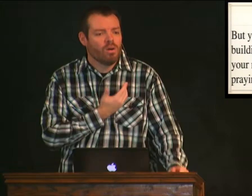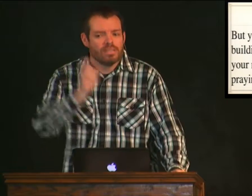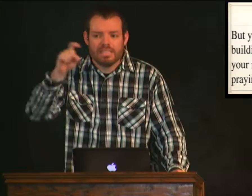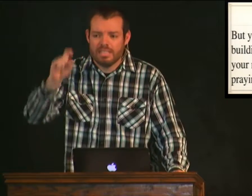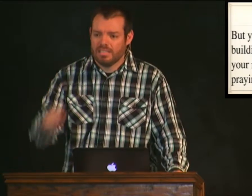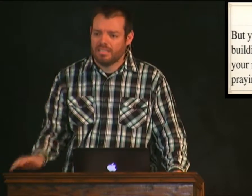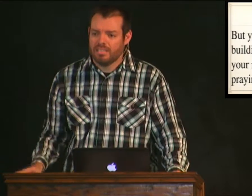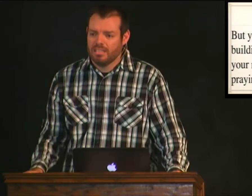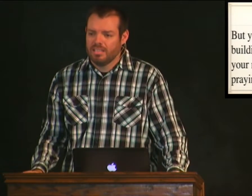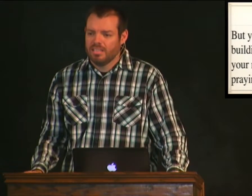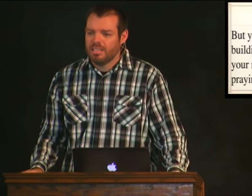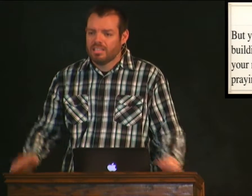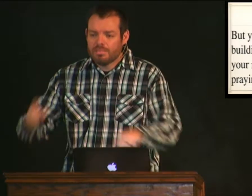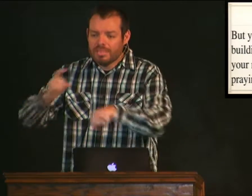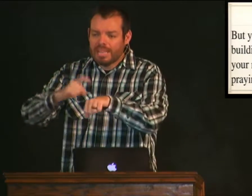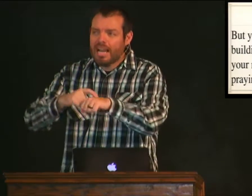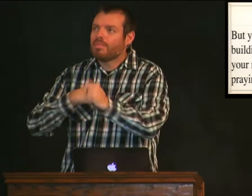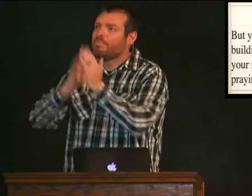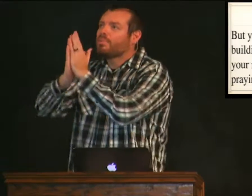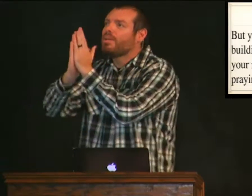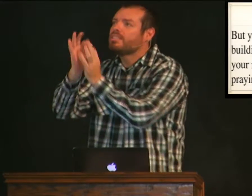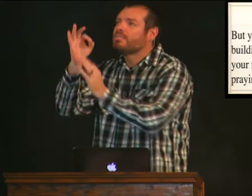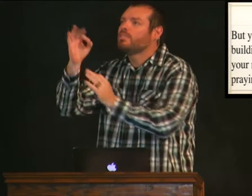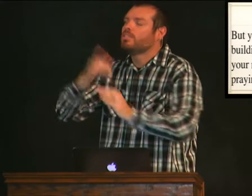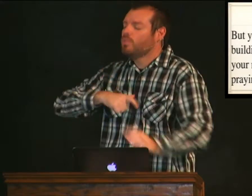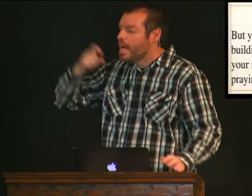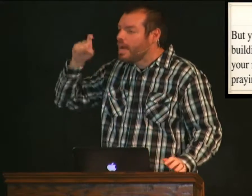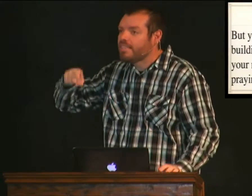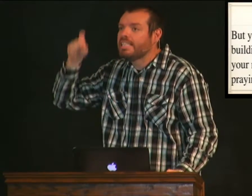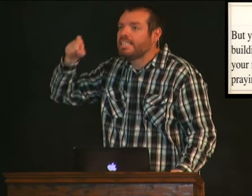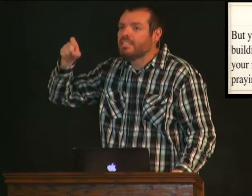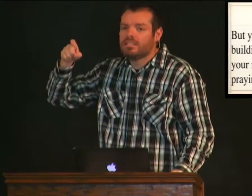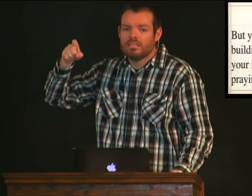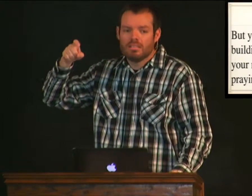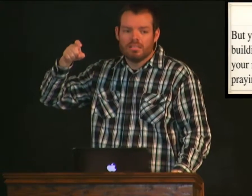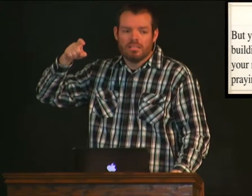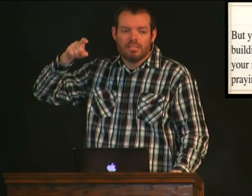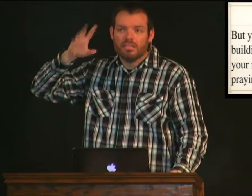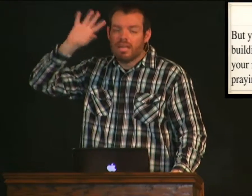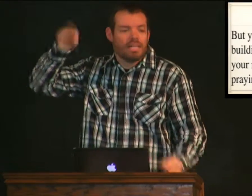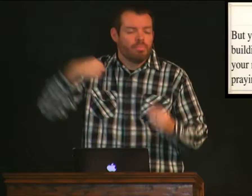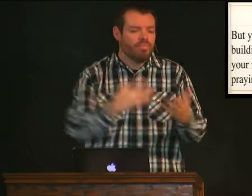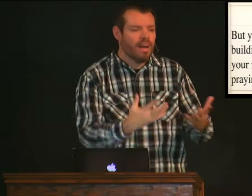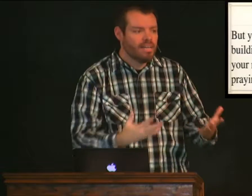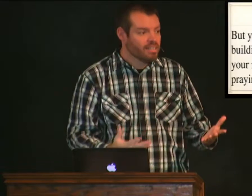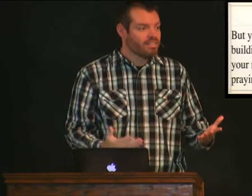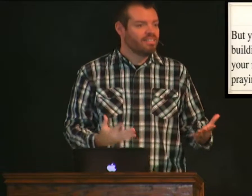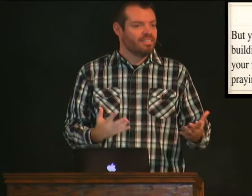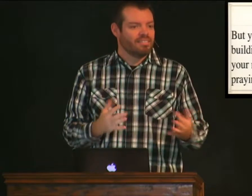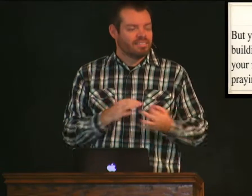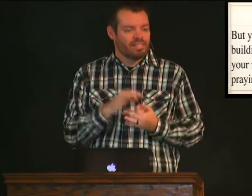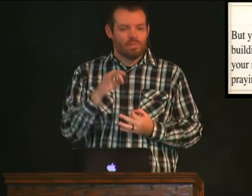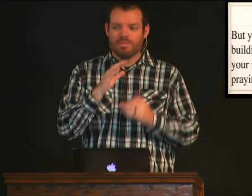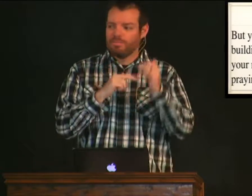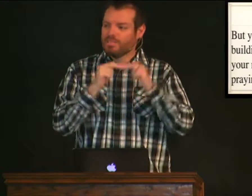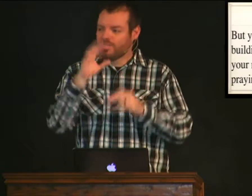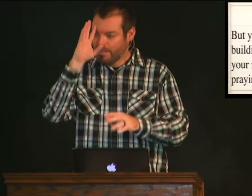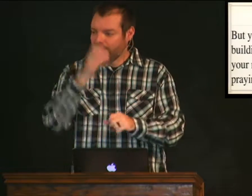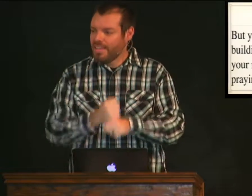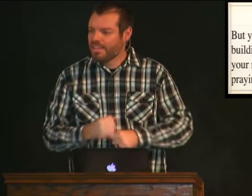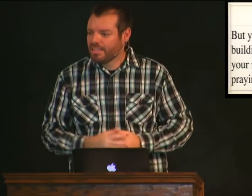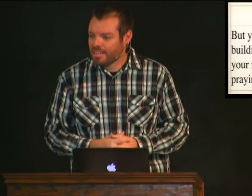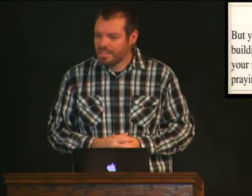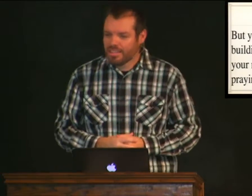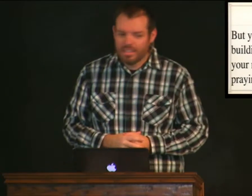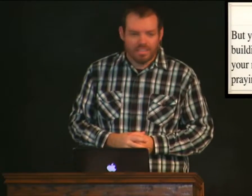Provide for our needs. Let's spend time and I pray in the Spirit, Lord, I have a need. And He provides. The Spirit builds